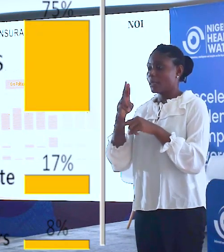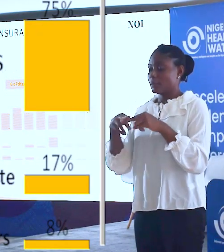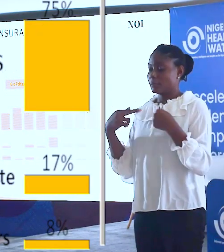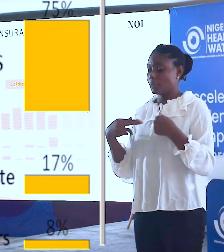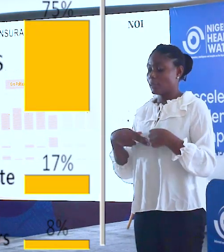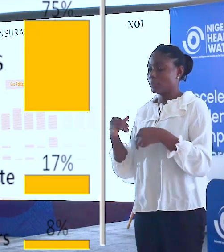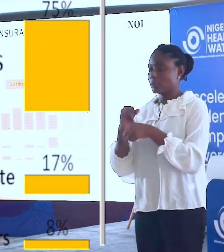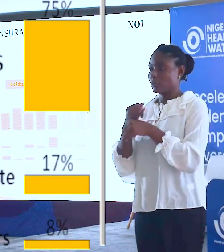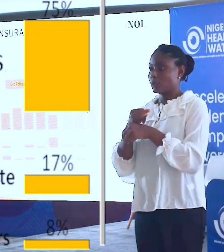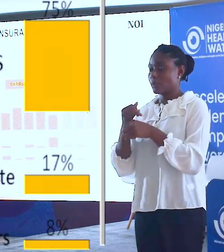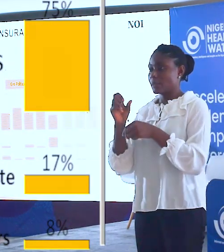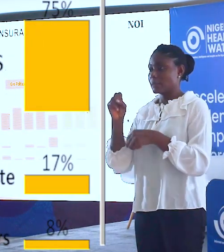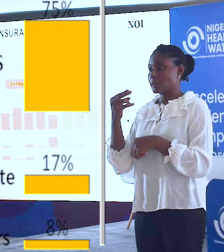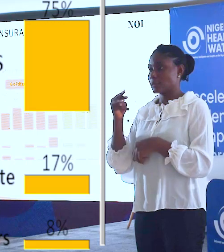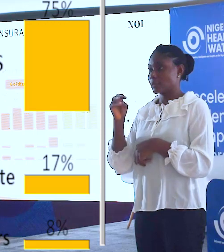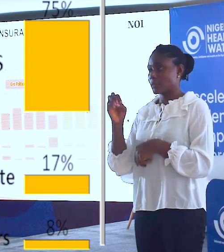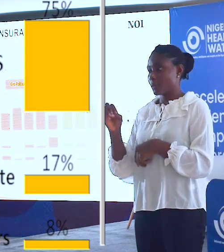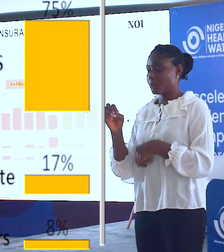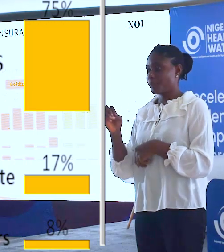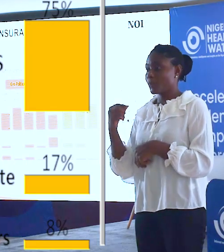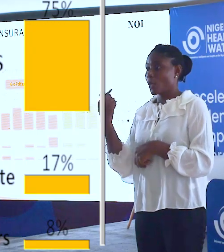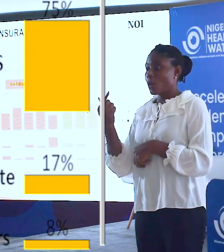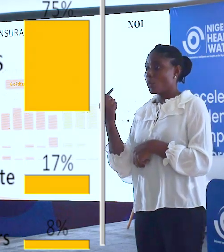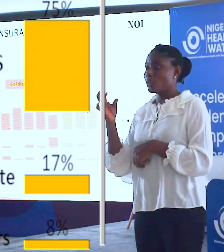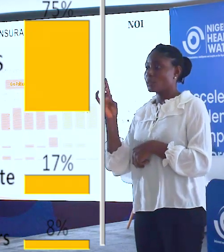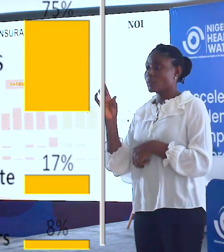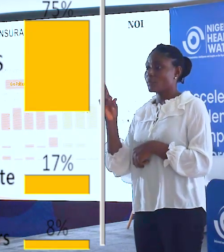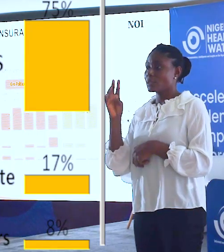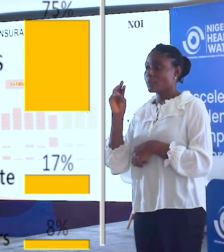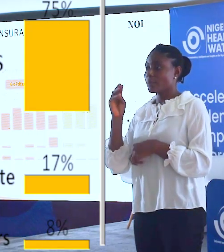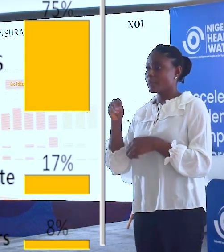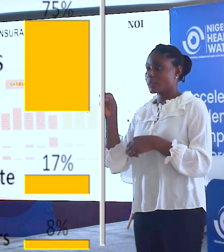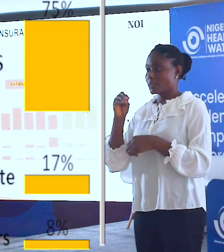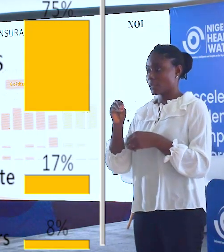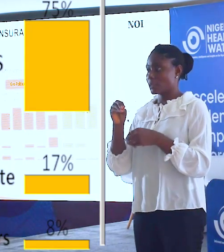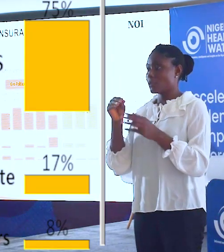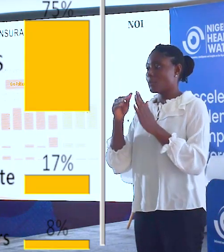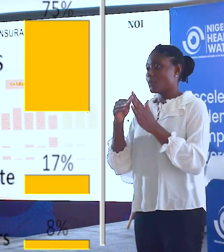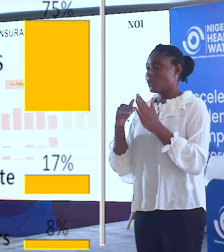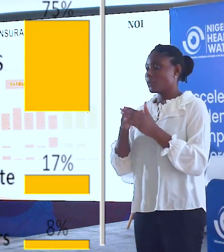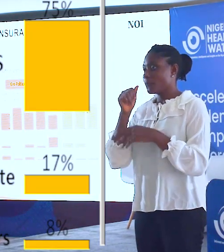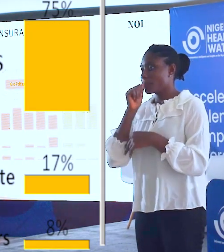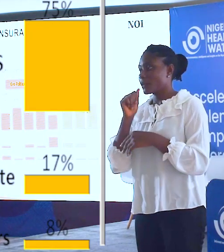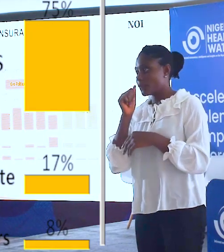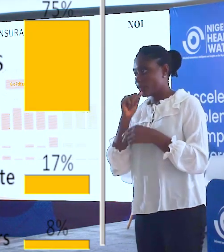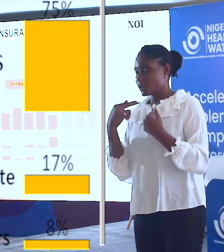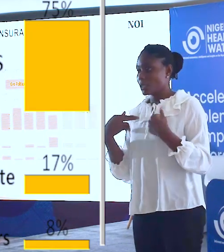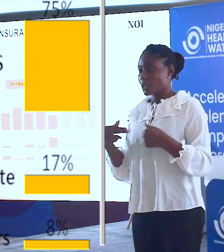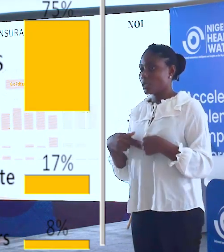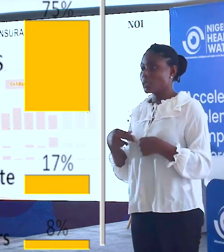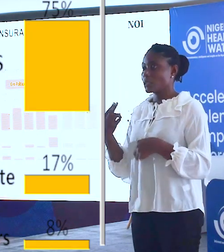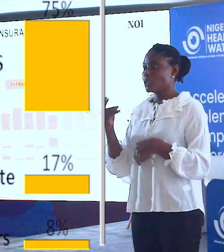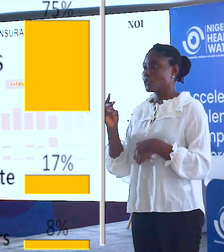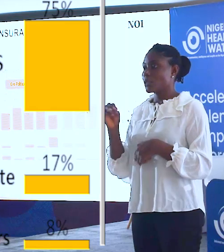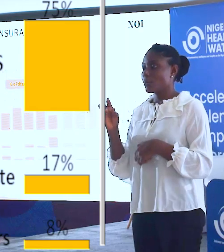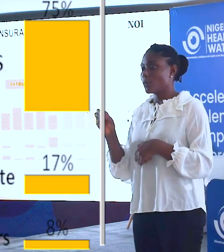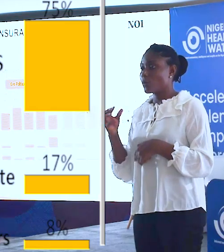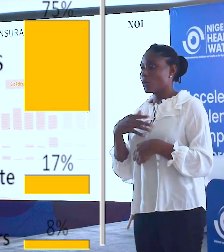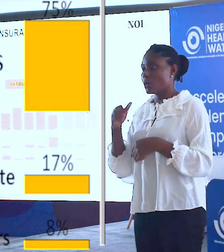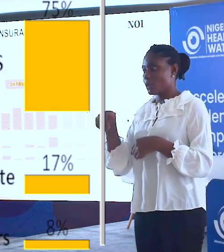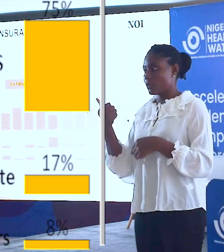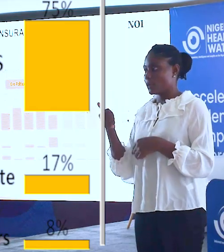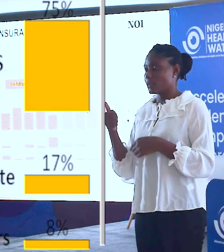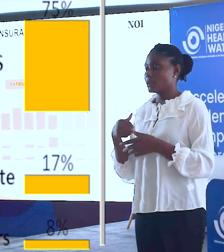Insurance Scheme. Only 17% mentioned the private HMO and then